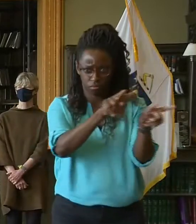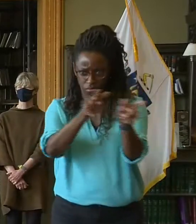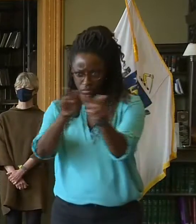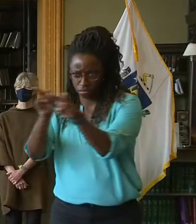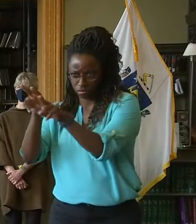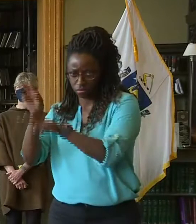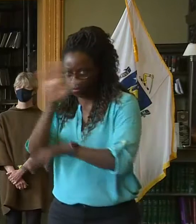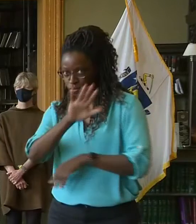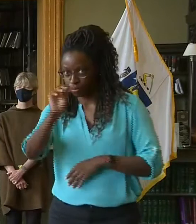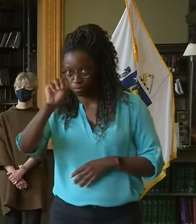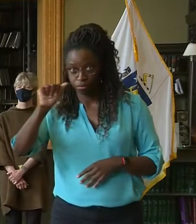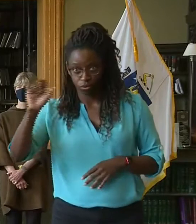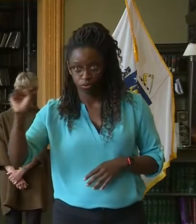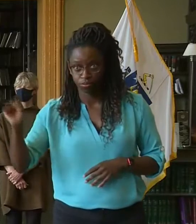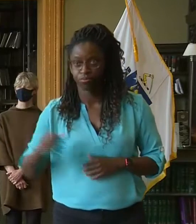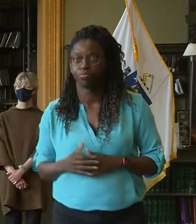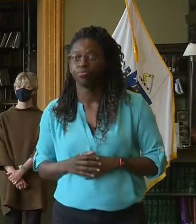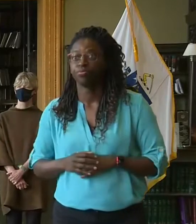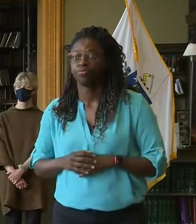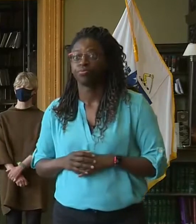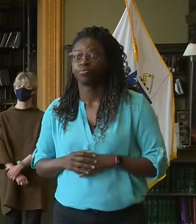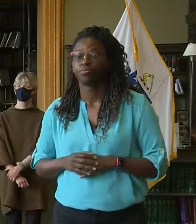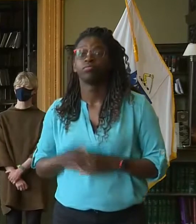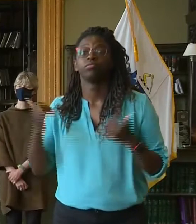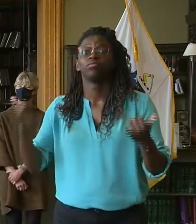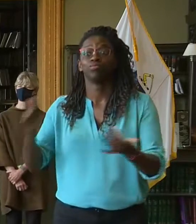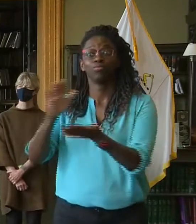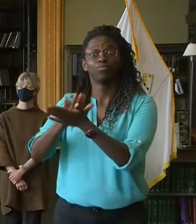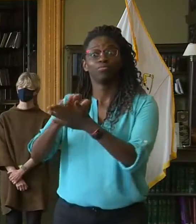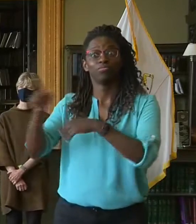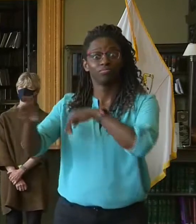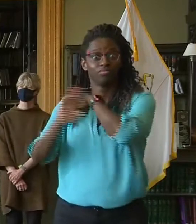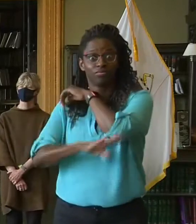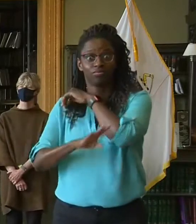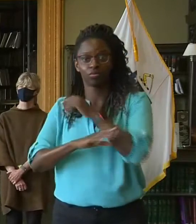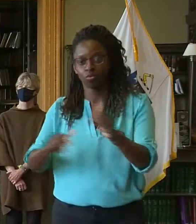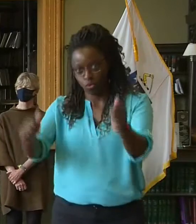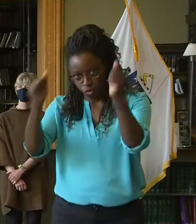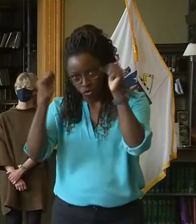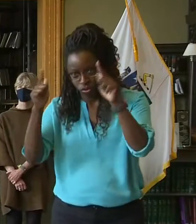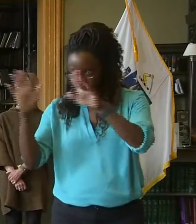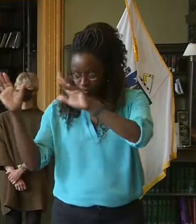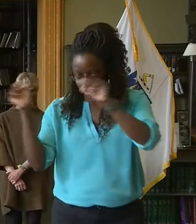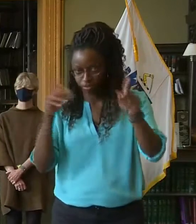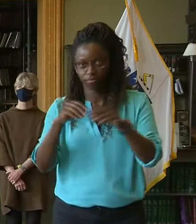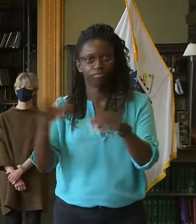department health and safety requirements will be lifted, including distancing requirements.